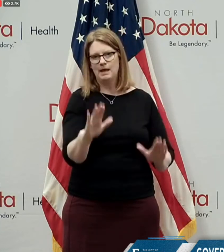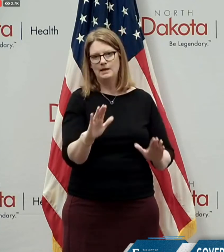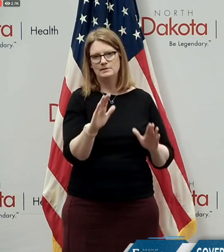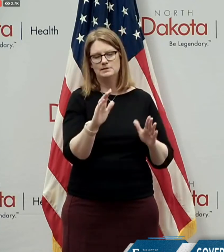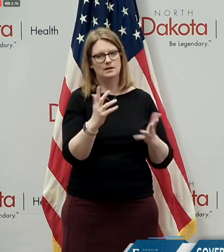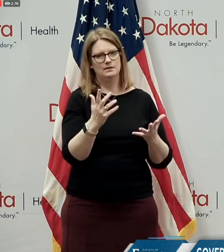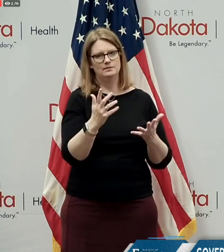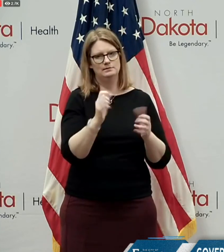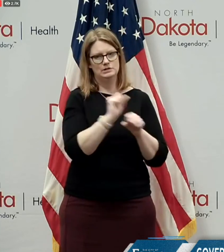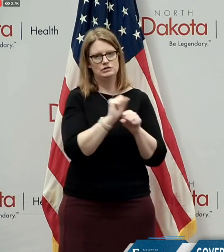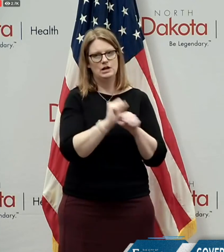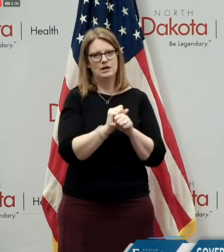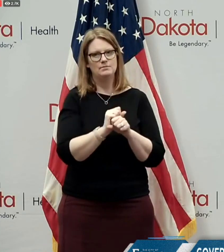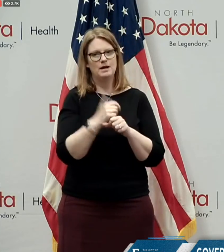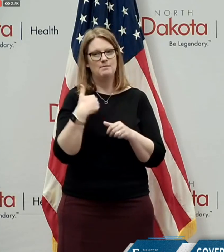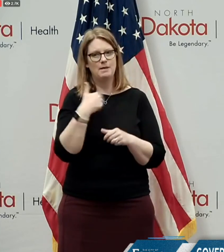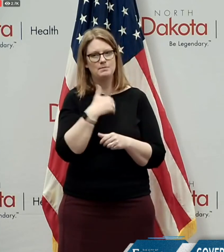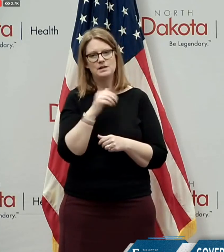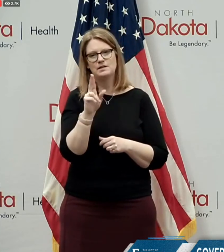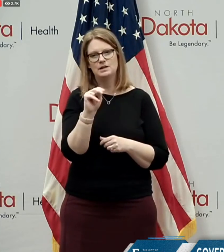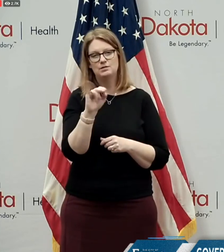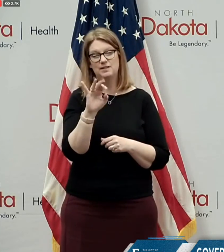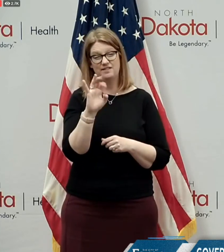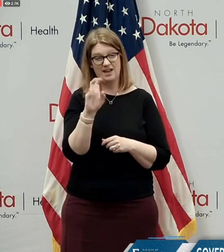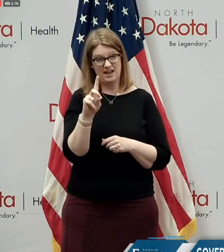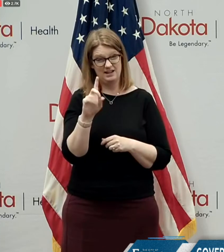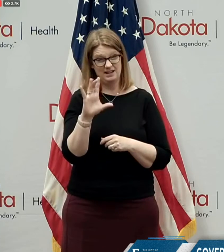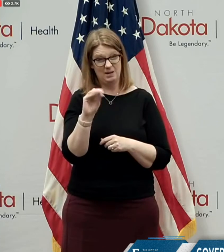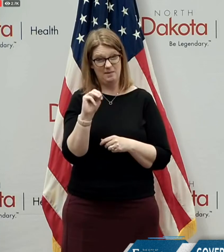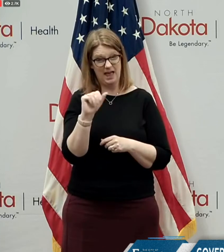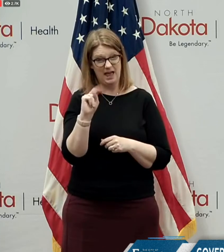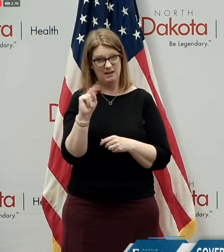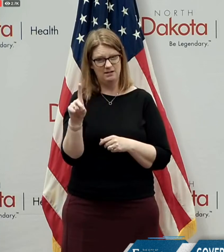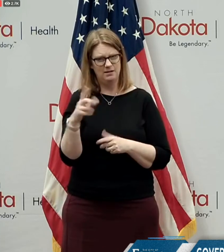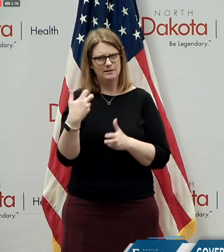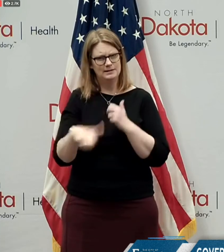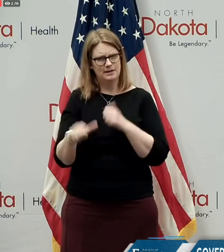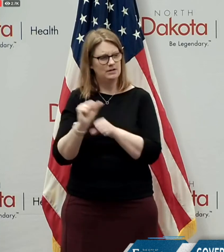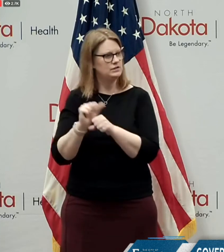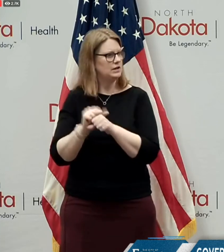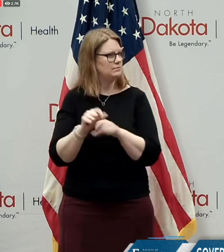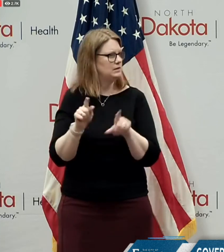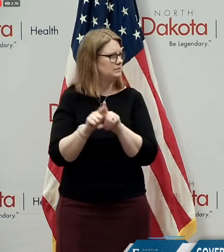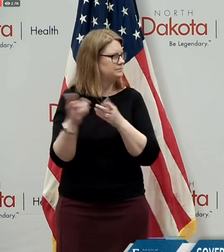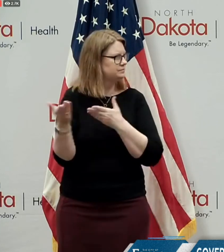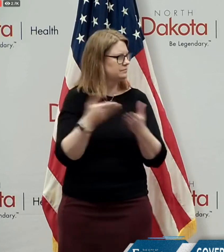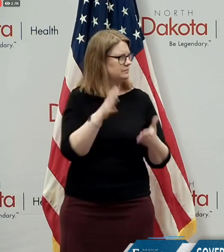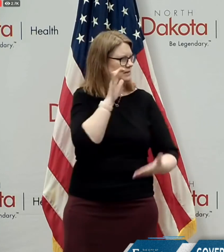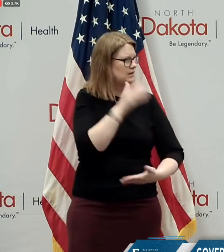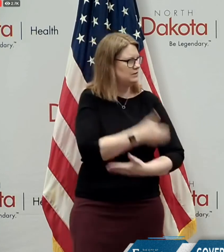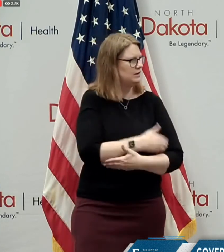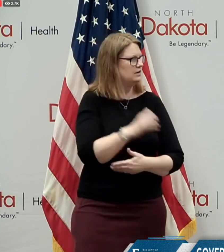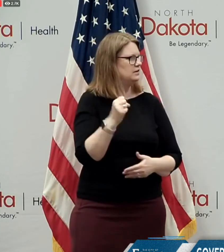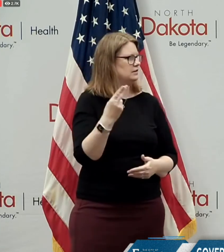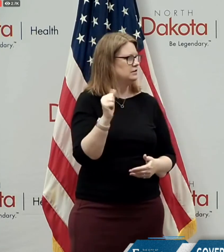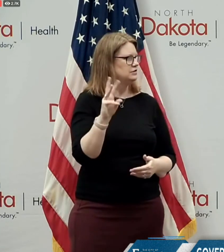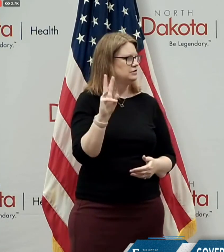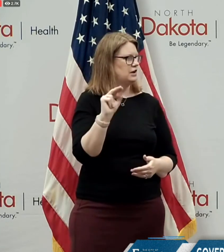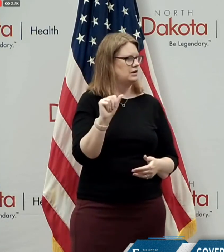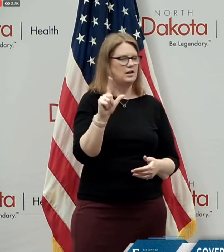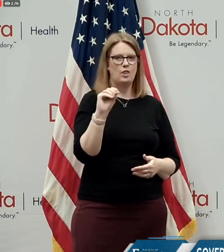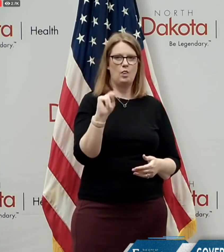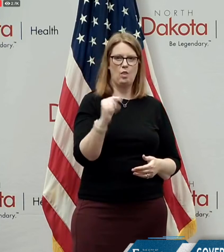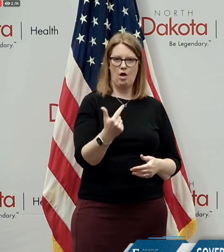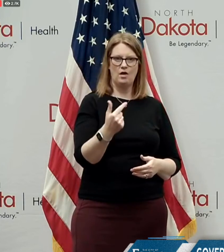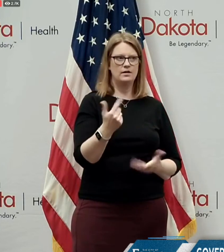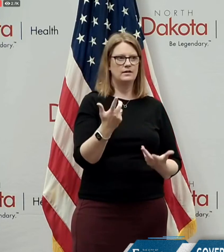Command. Very tough job. Very, very tough job. And she also brought her daughter, Shauna, along with her. And if you